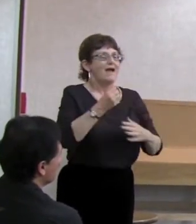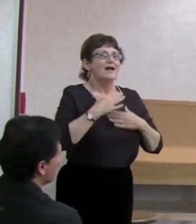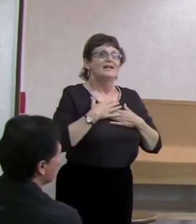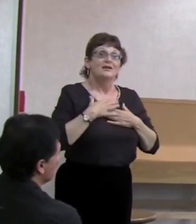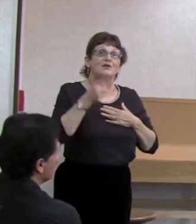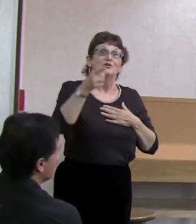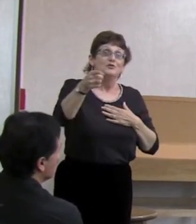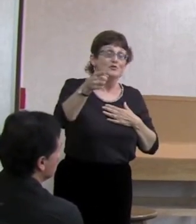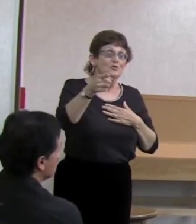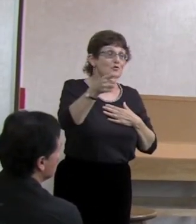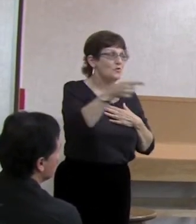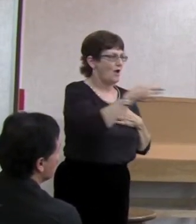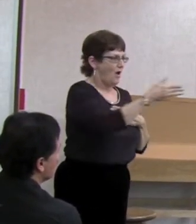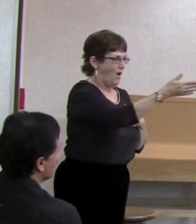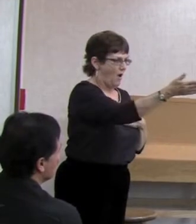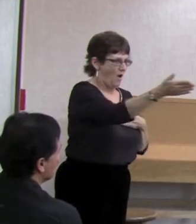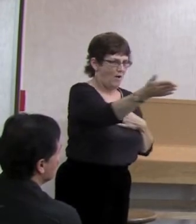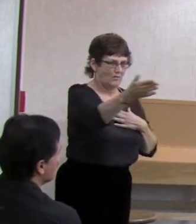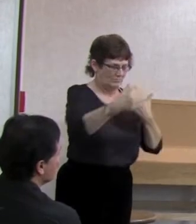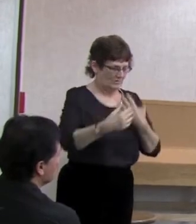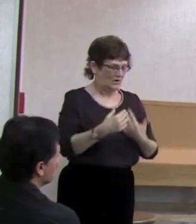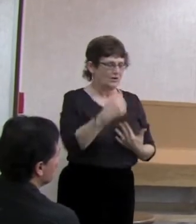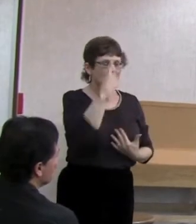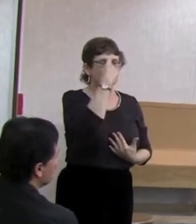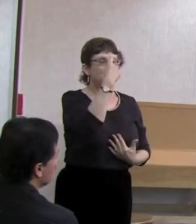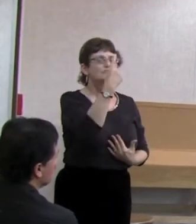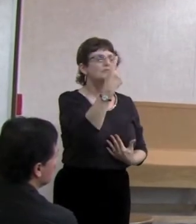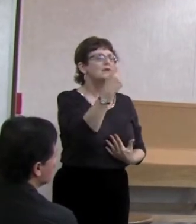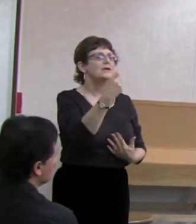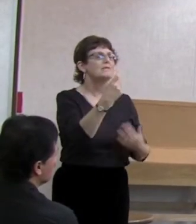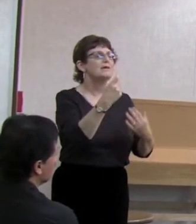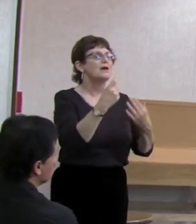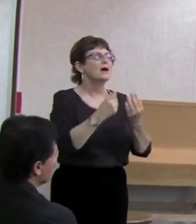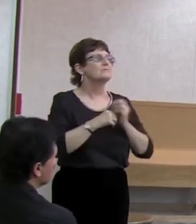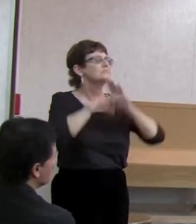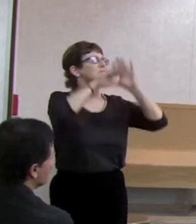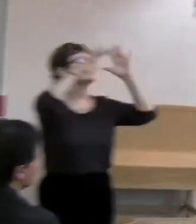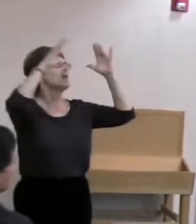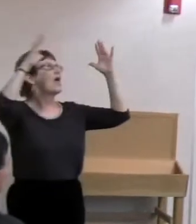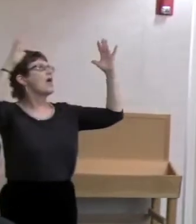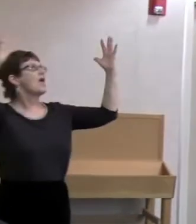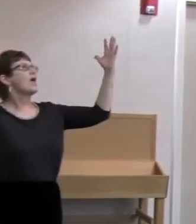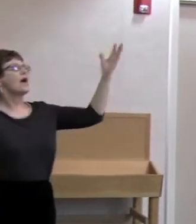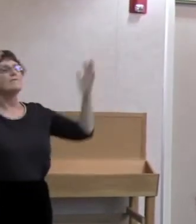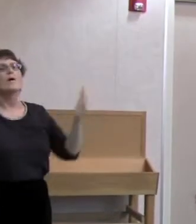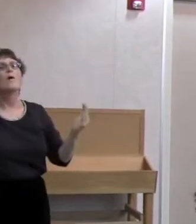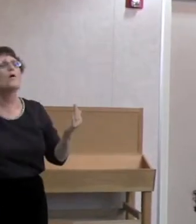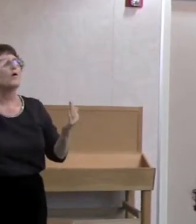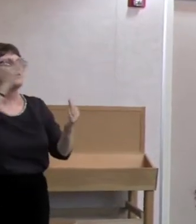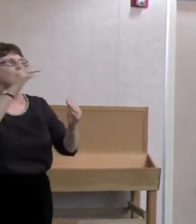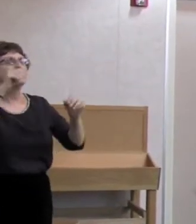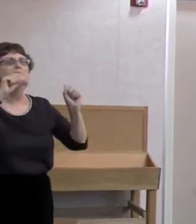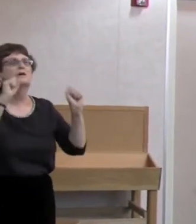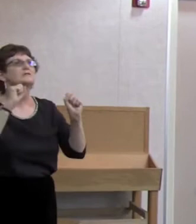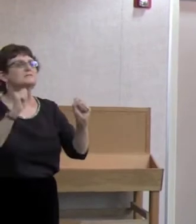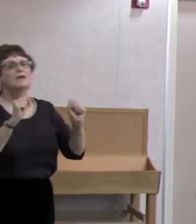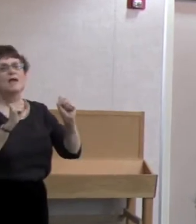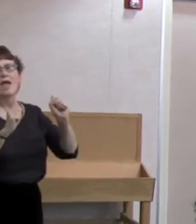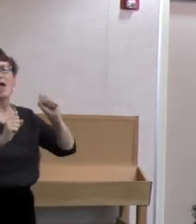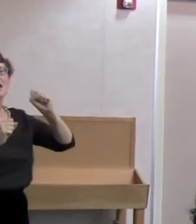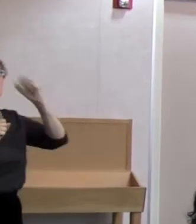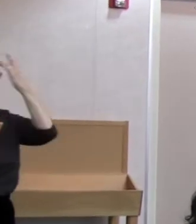you are your dream, a dazzling display of hope and possibilities and brilliant